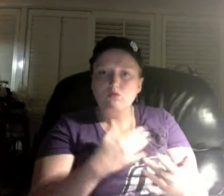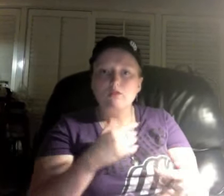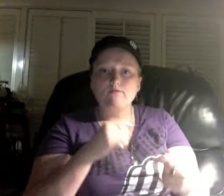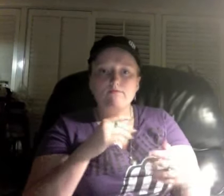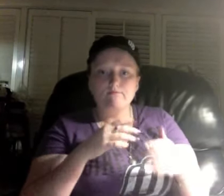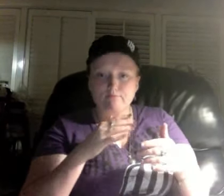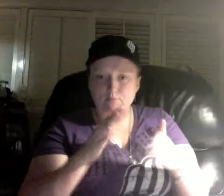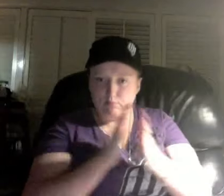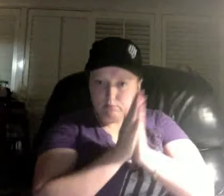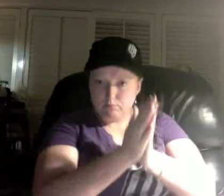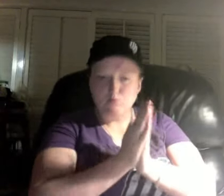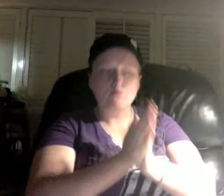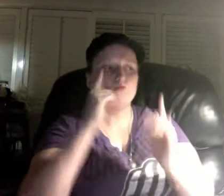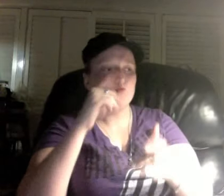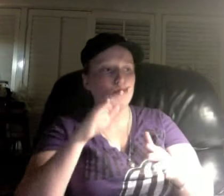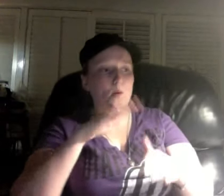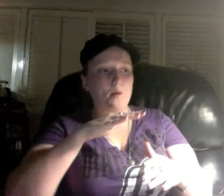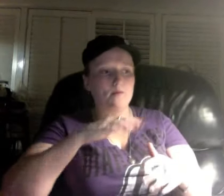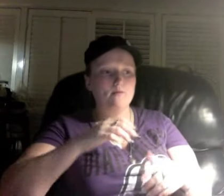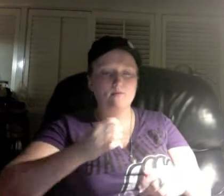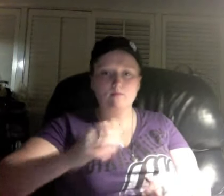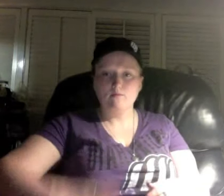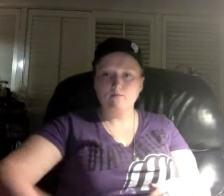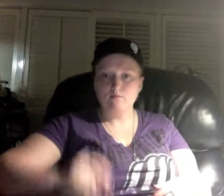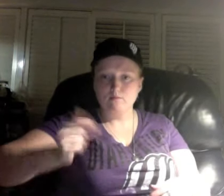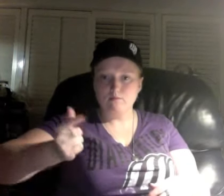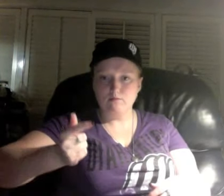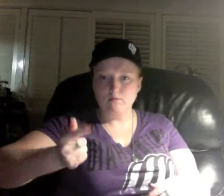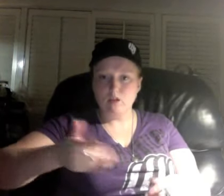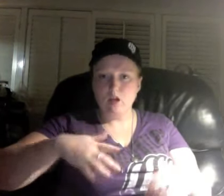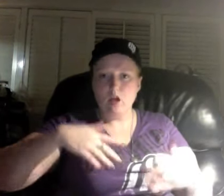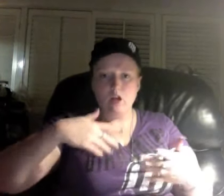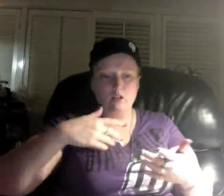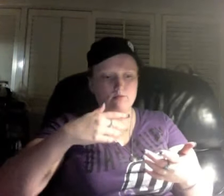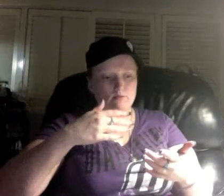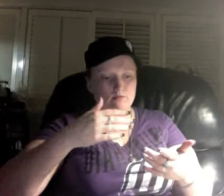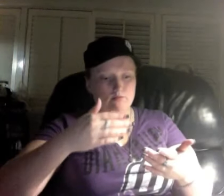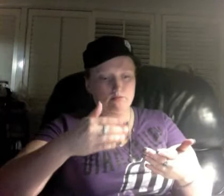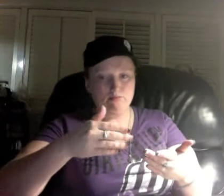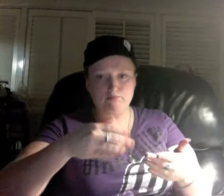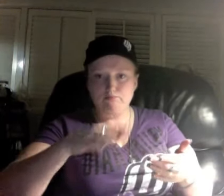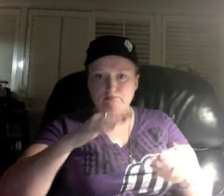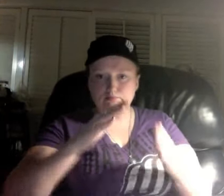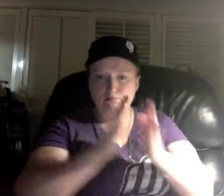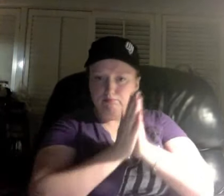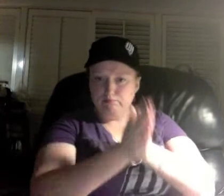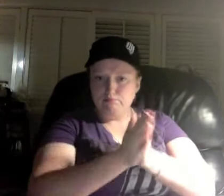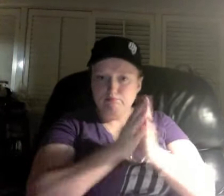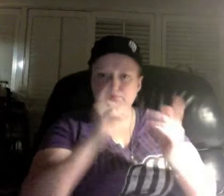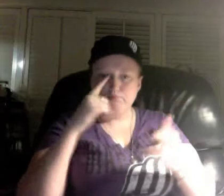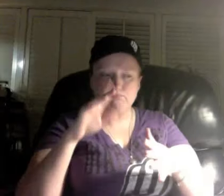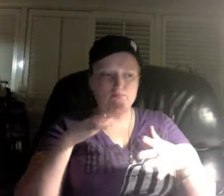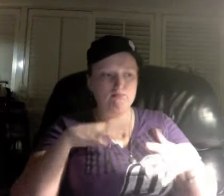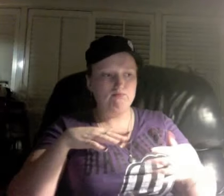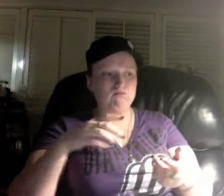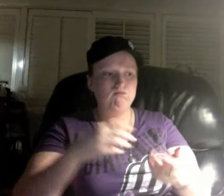vacation, and so that they may spend quality times with their parents, or may God help us have more patience with our younger brothers and sisters so we